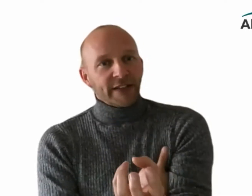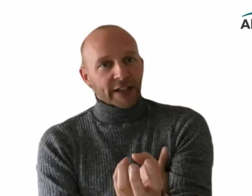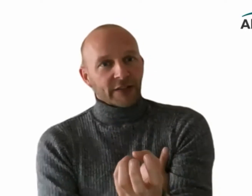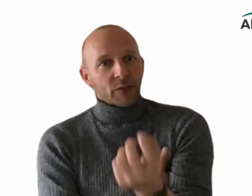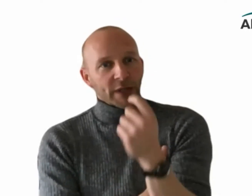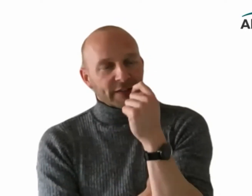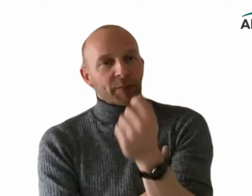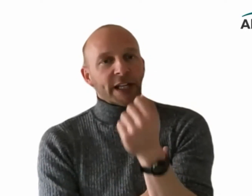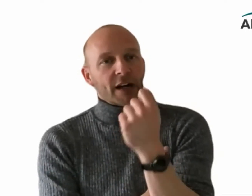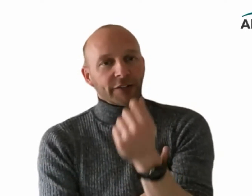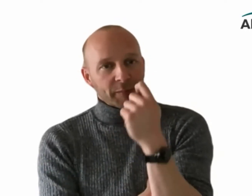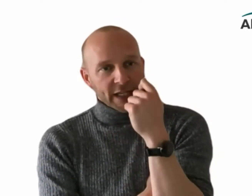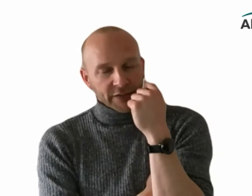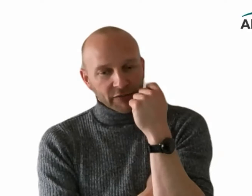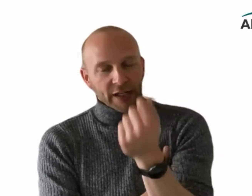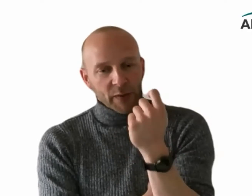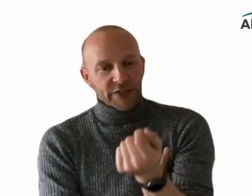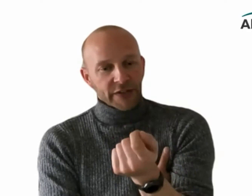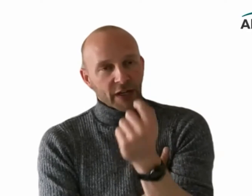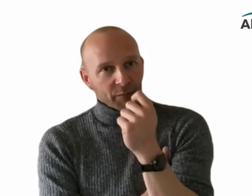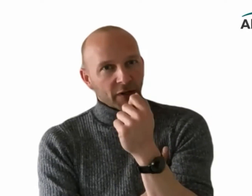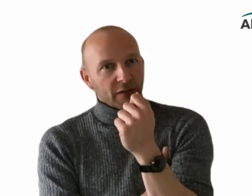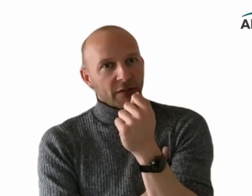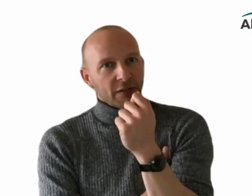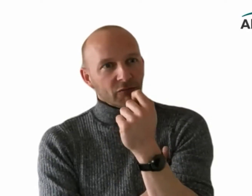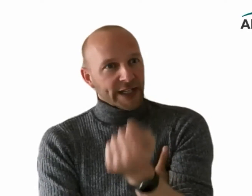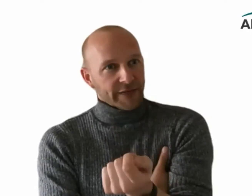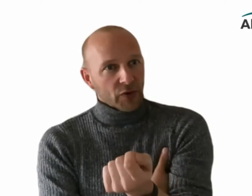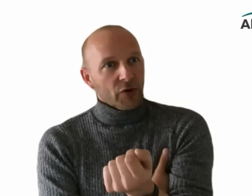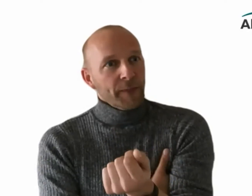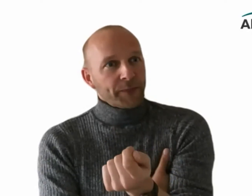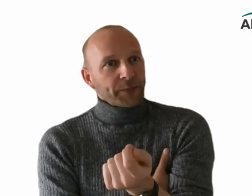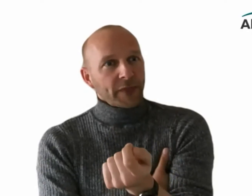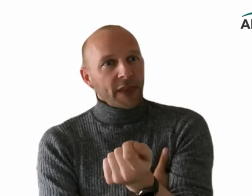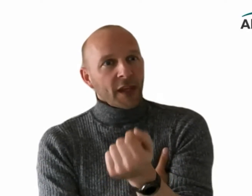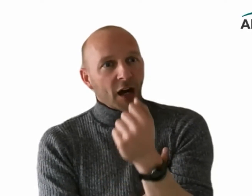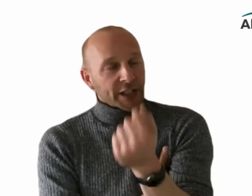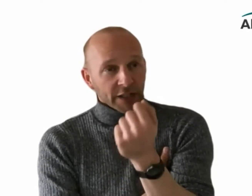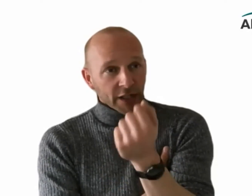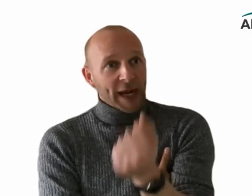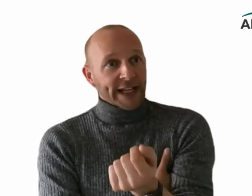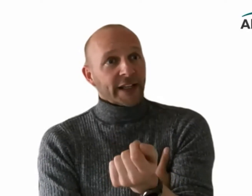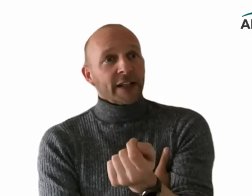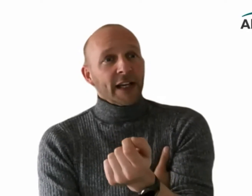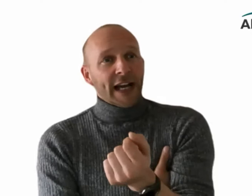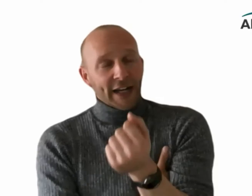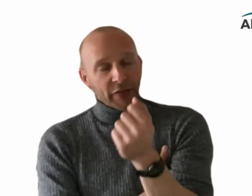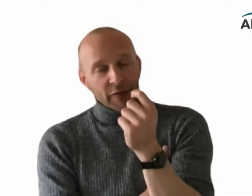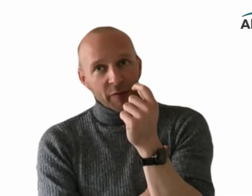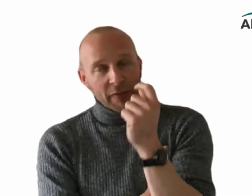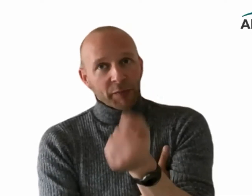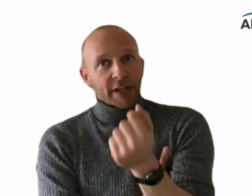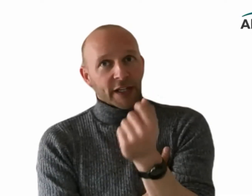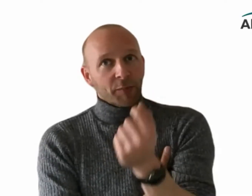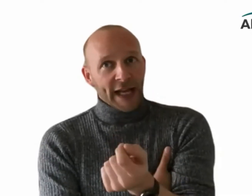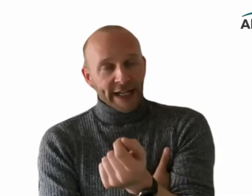some meetings, when somebody asks me a direct question that I'm not ready for, I can go blank. And